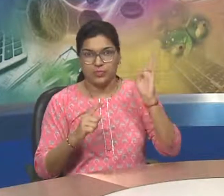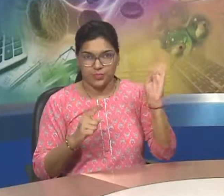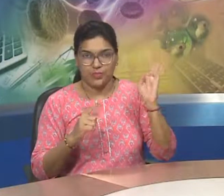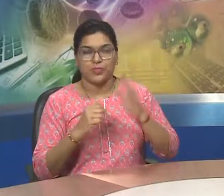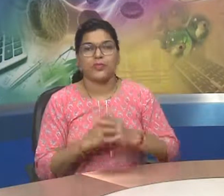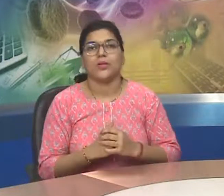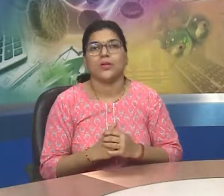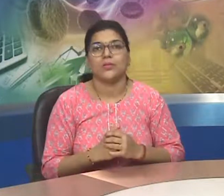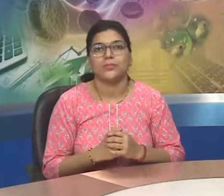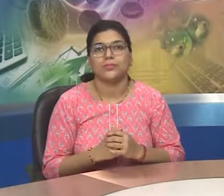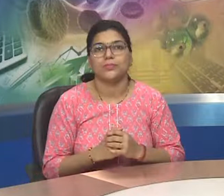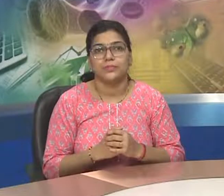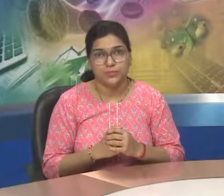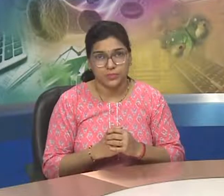Presence of